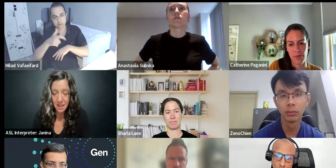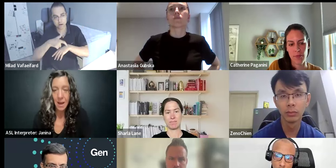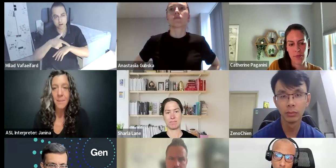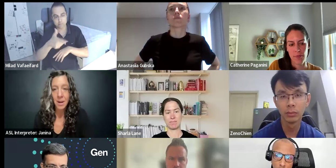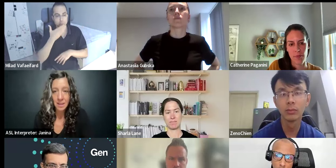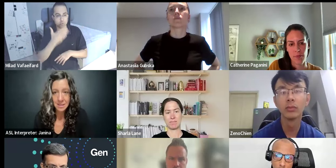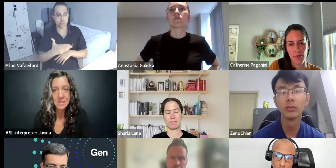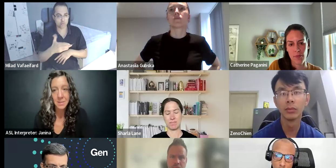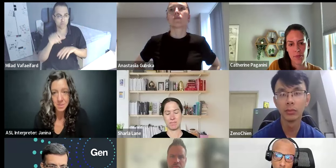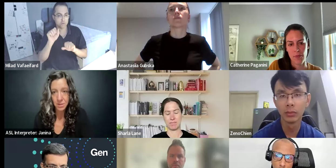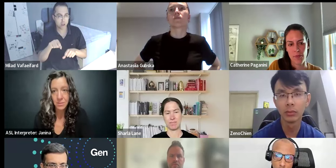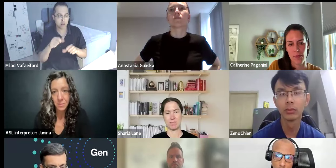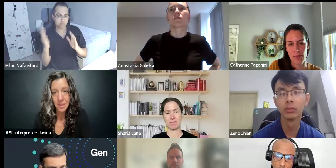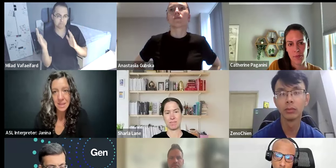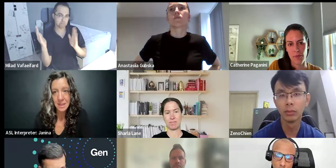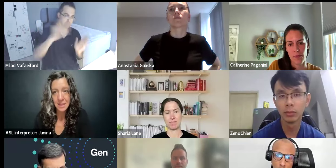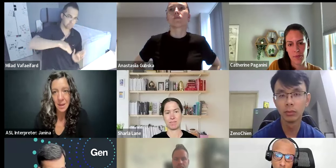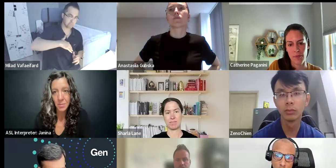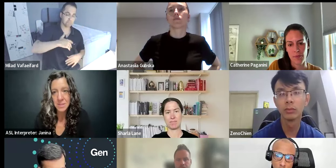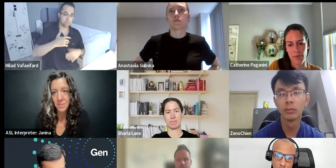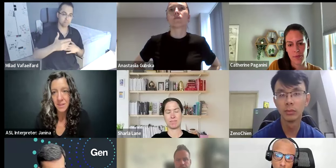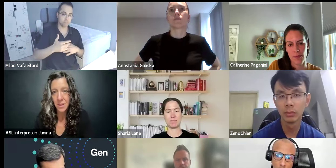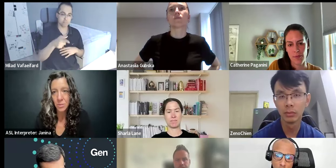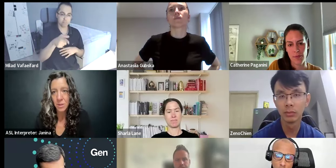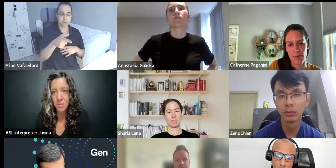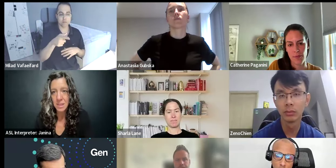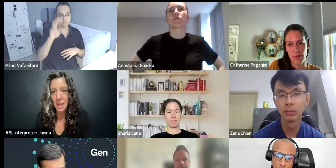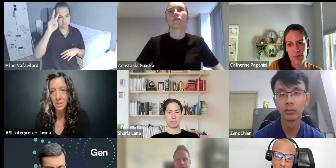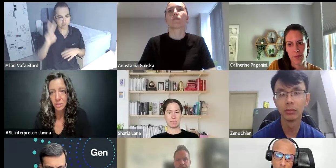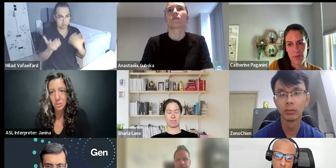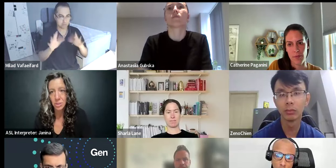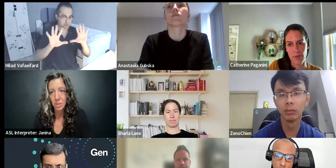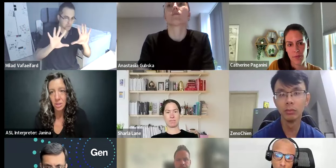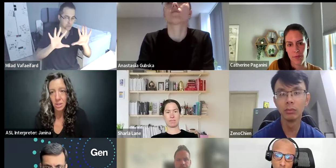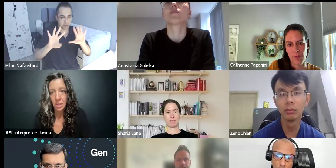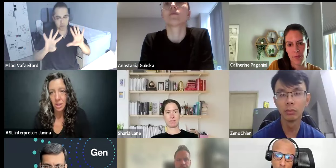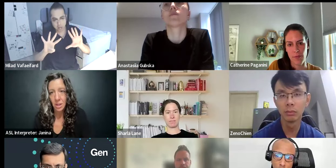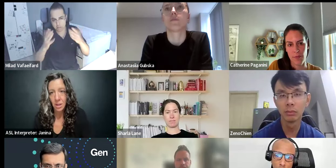East American time zone, because I think that that would be something that you would be able to catch.